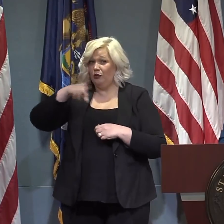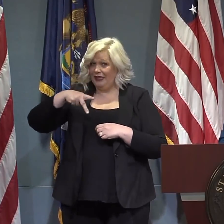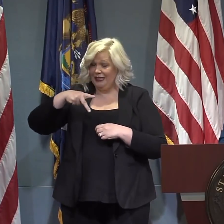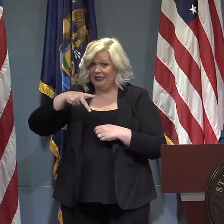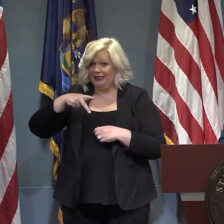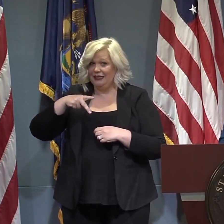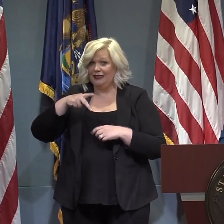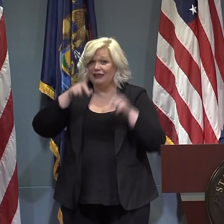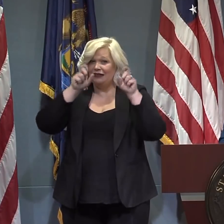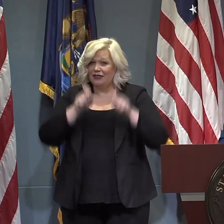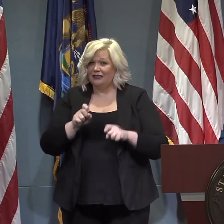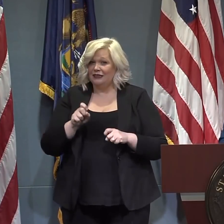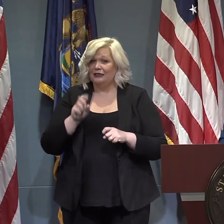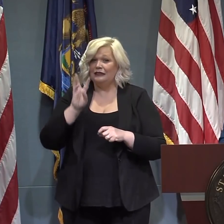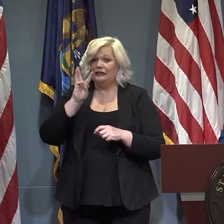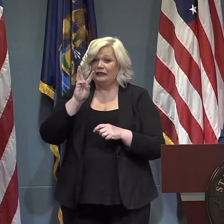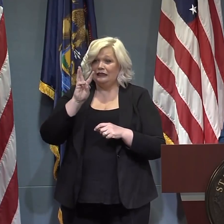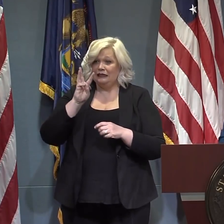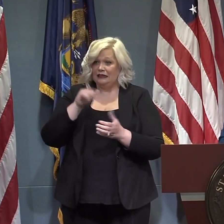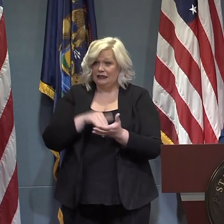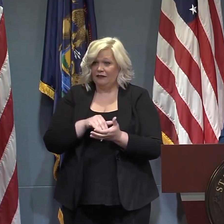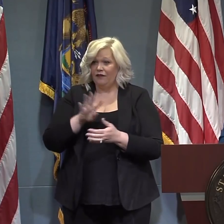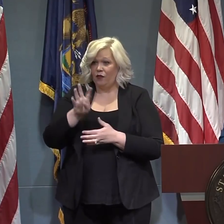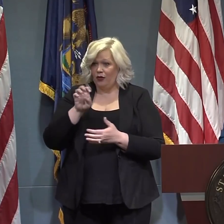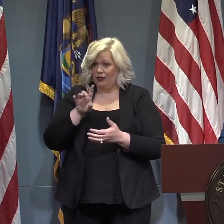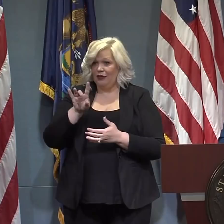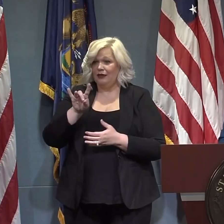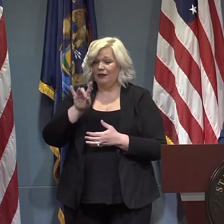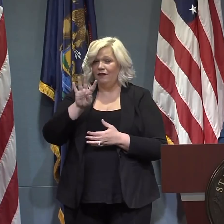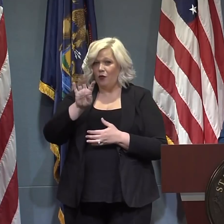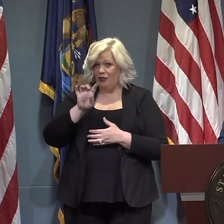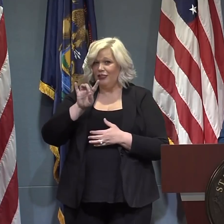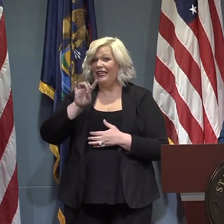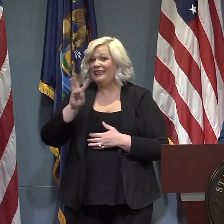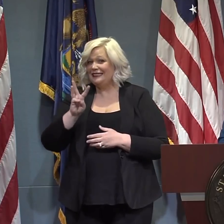7,400 prisoners in 5 days. We've gotten back about